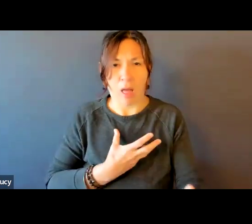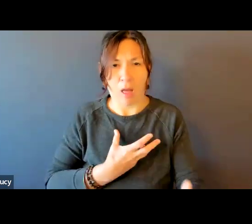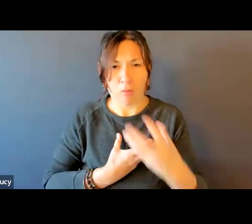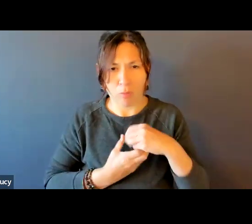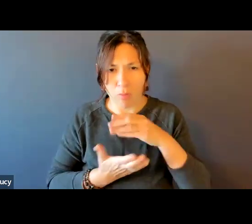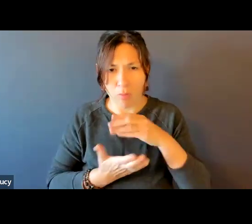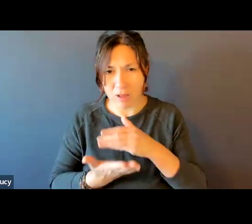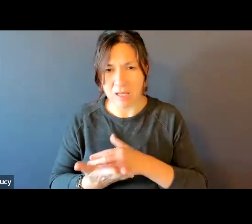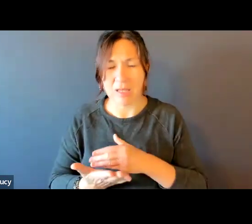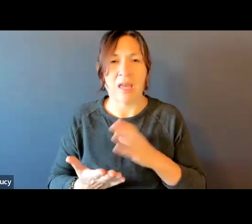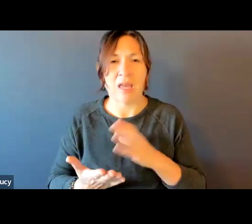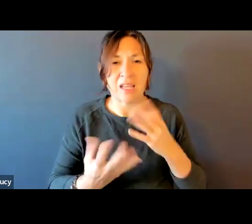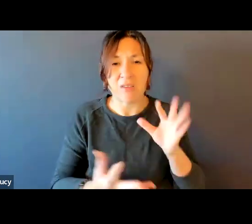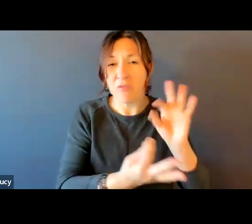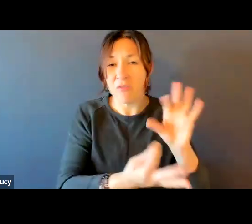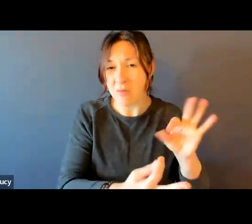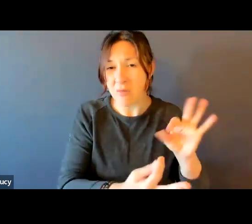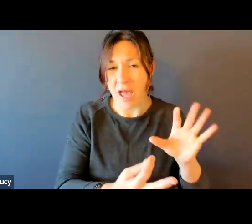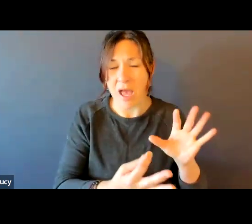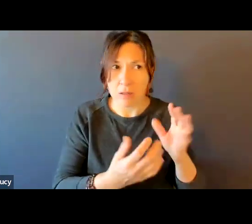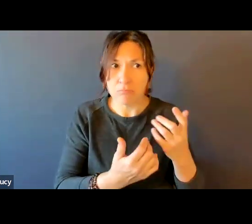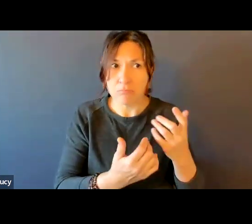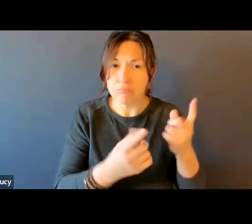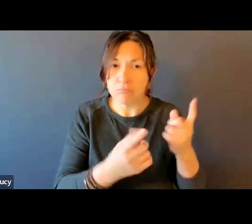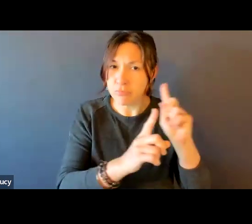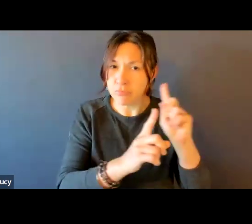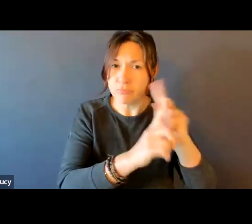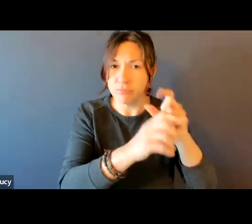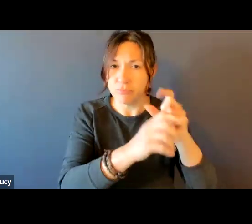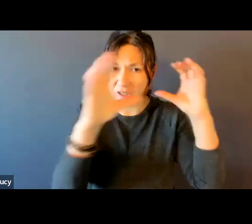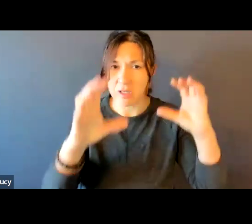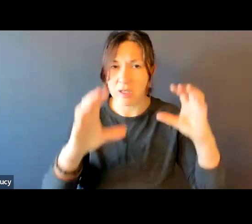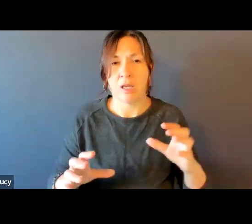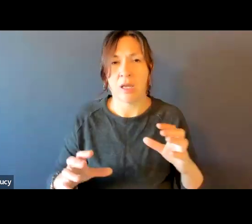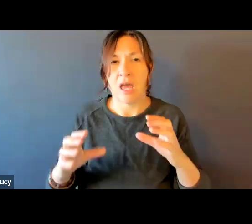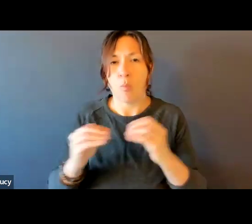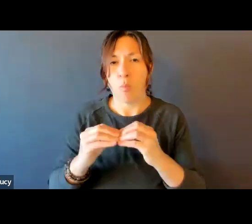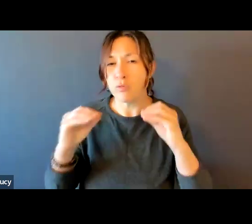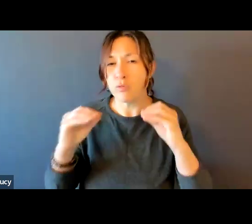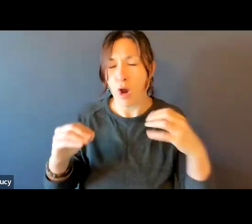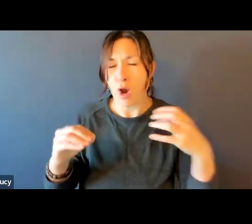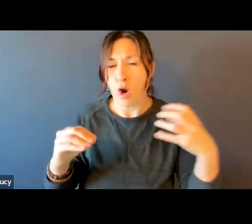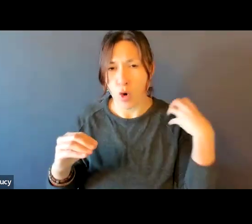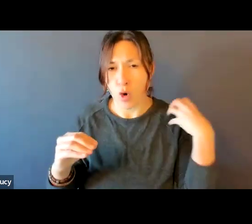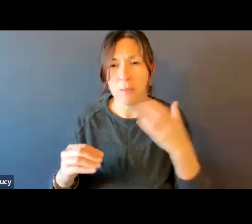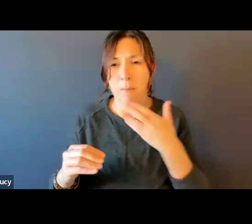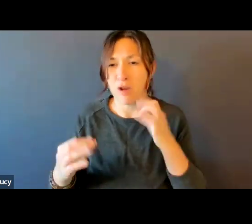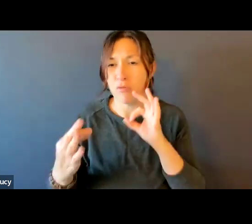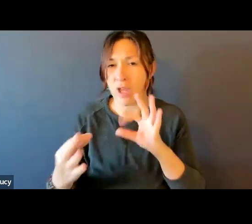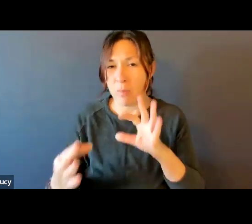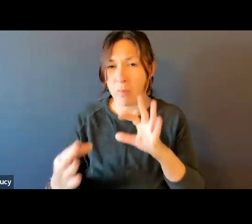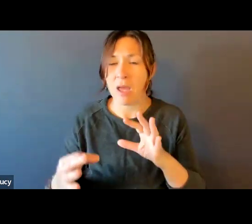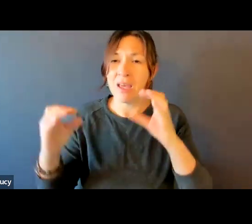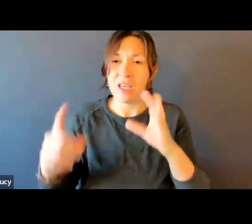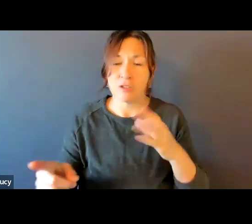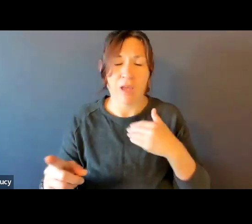toward that vision. We have deepened our investment in instructional coaching to better equip our teachers with the best practices to